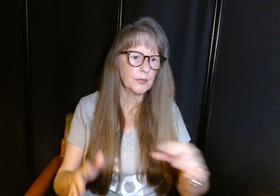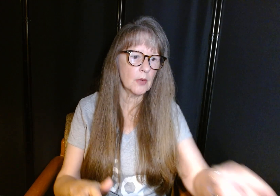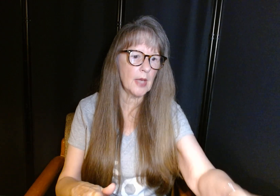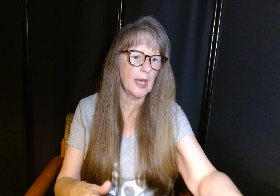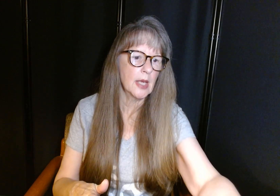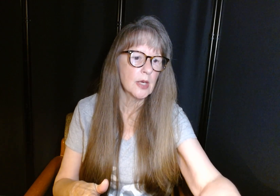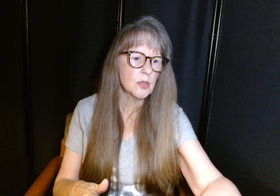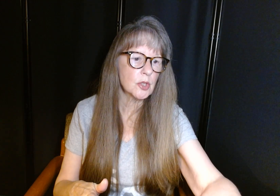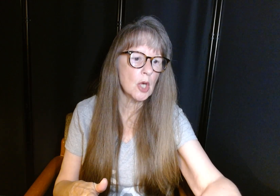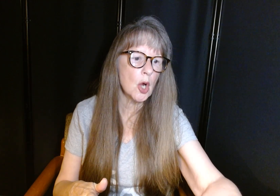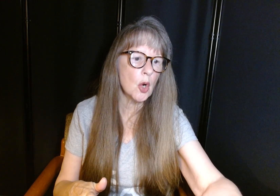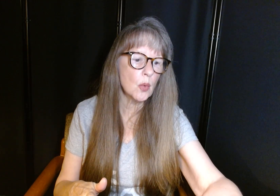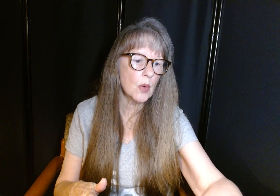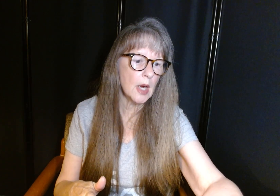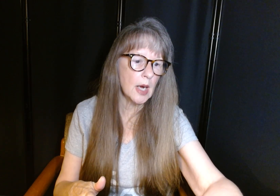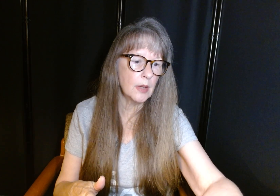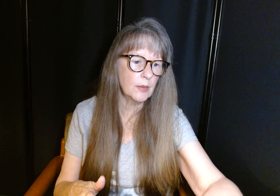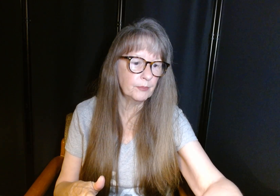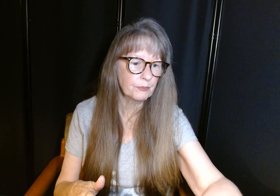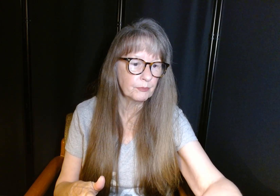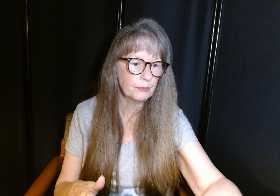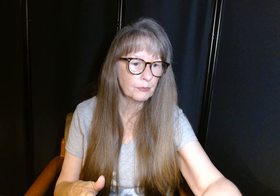Okay, so,